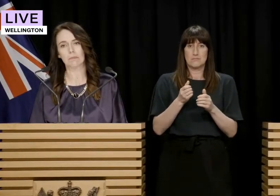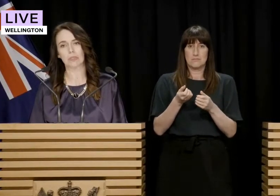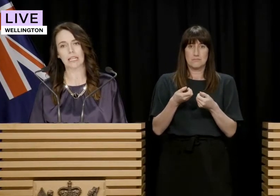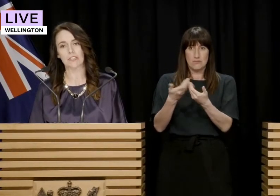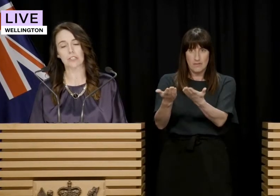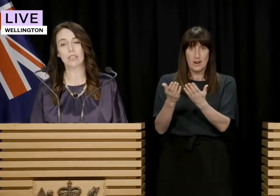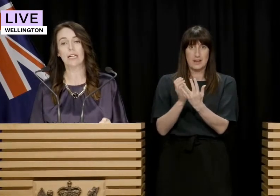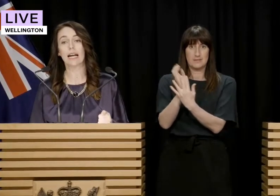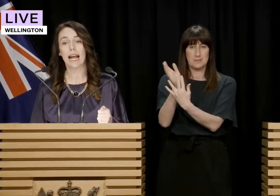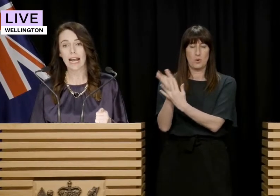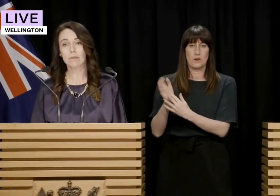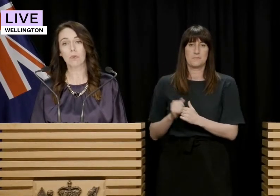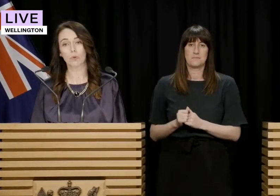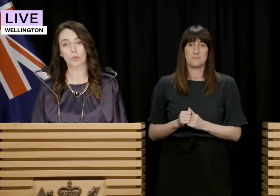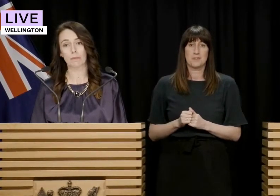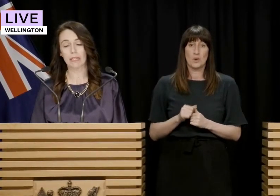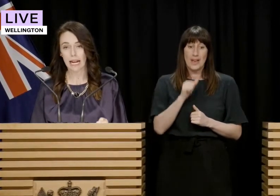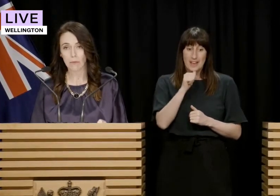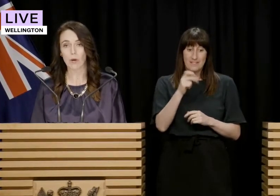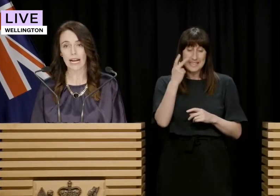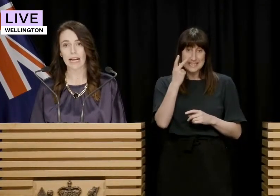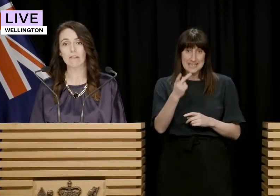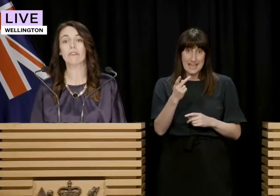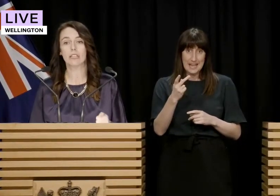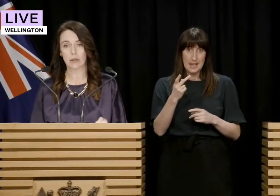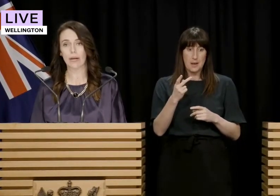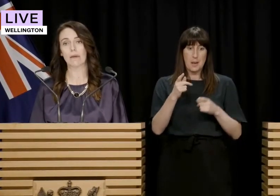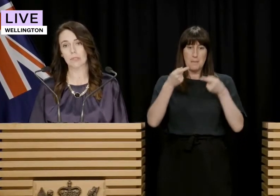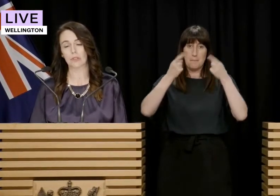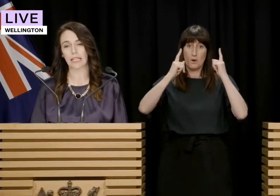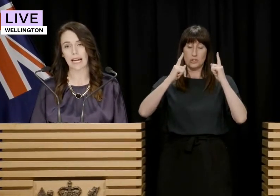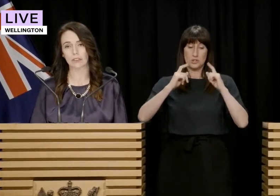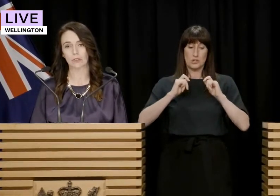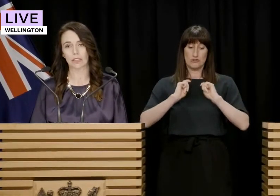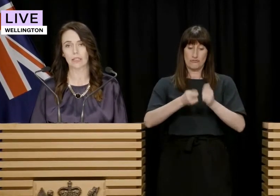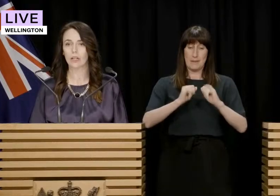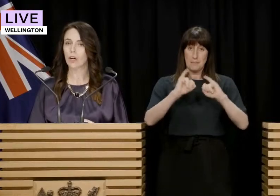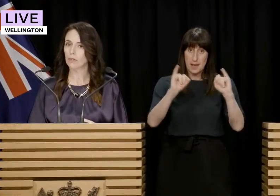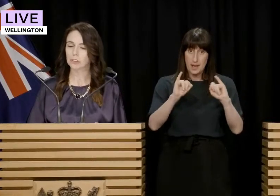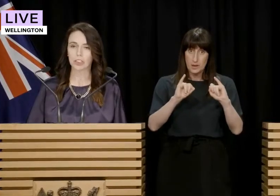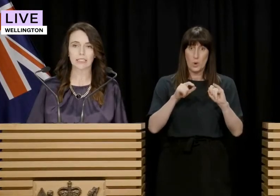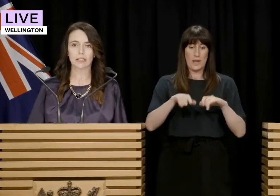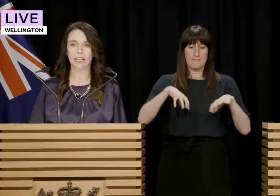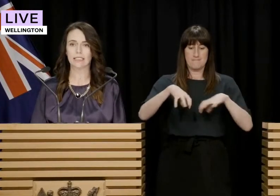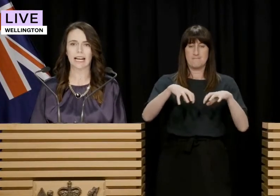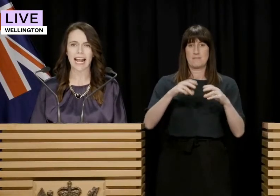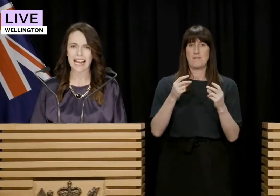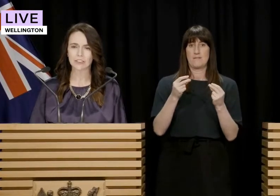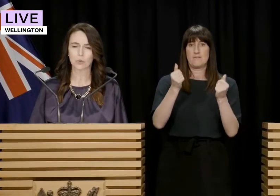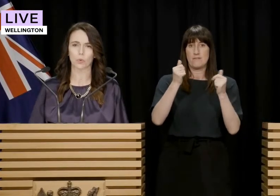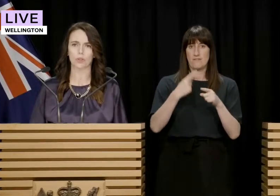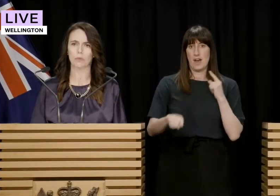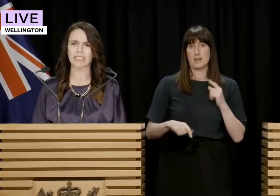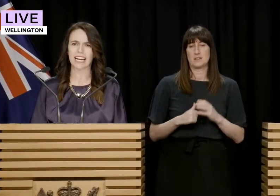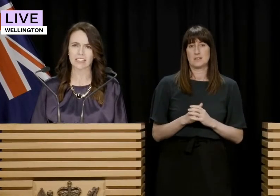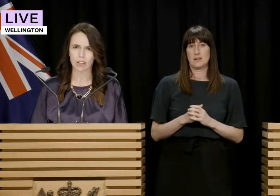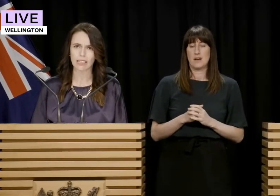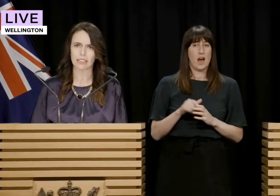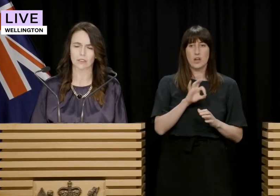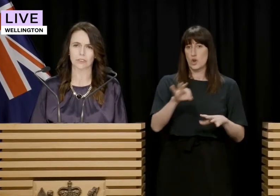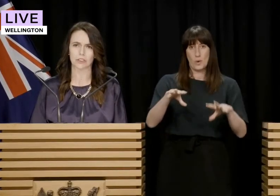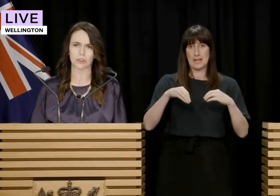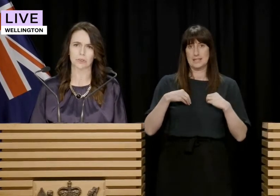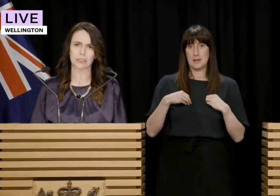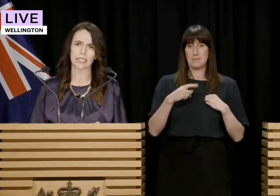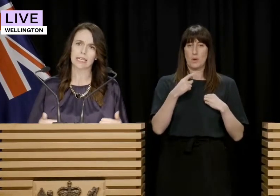seen exploitation and poor treatment, and we have, that we absolutely act on it. I reject the idea at all that we take